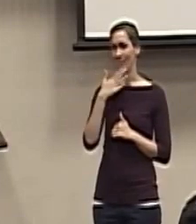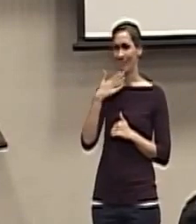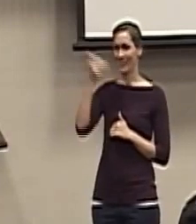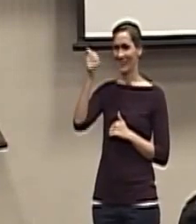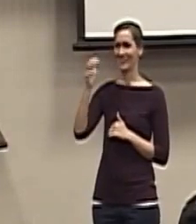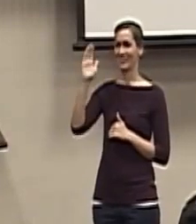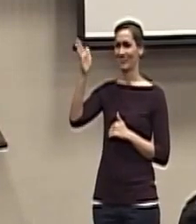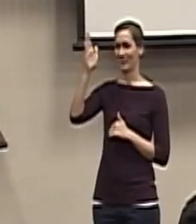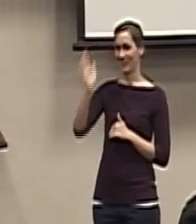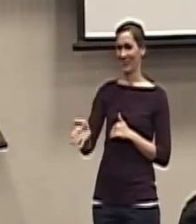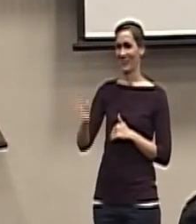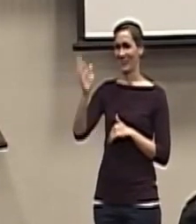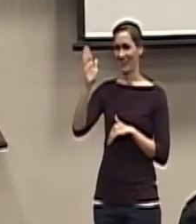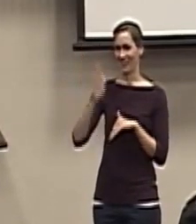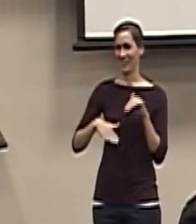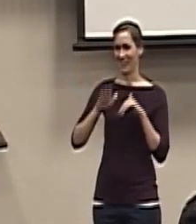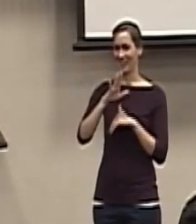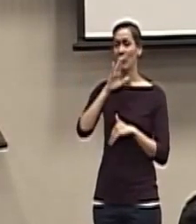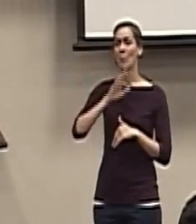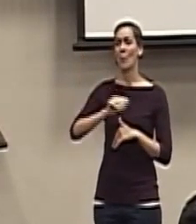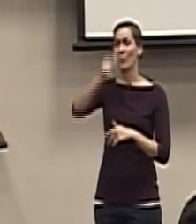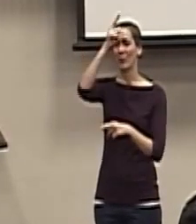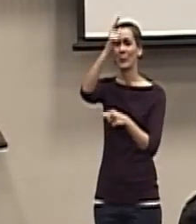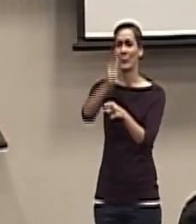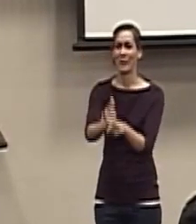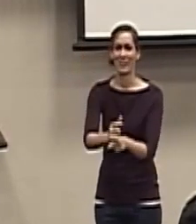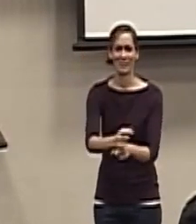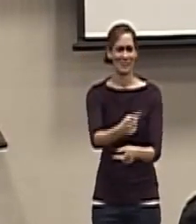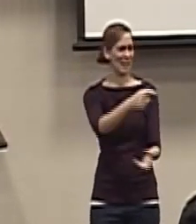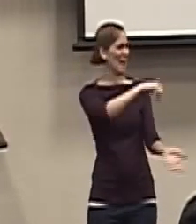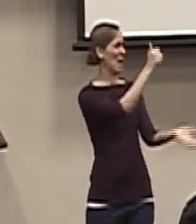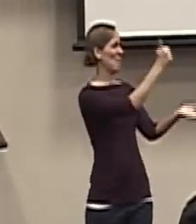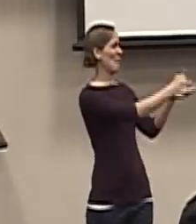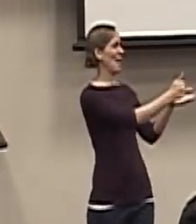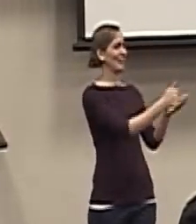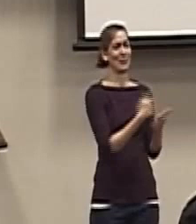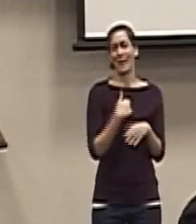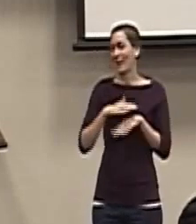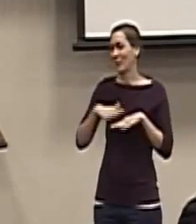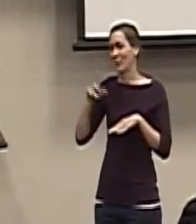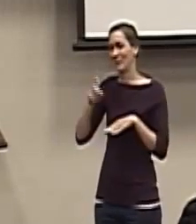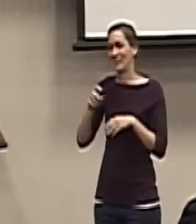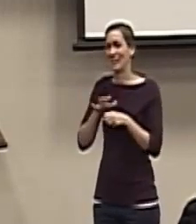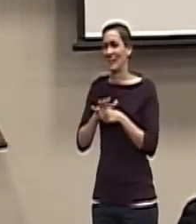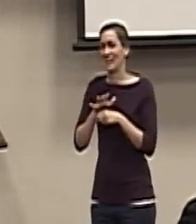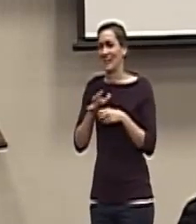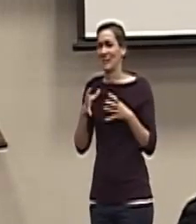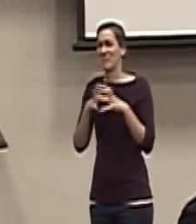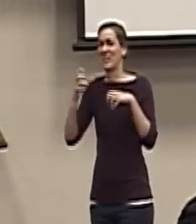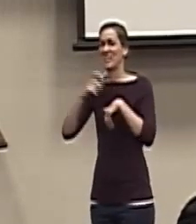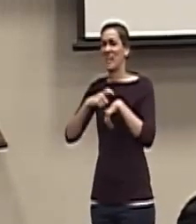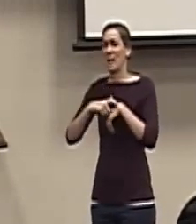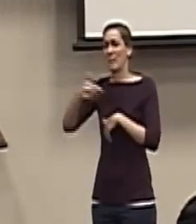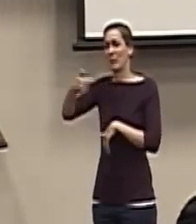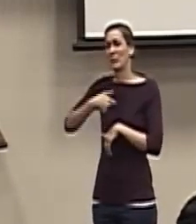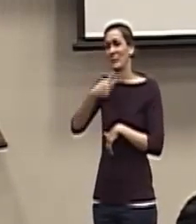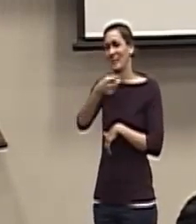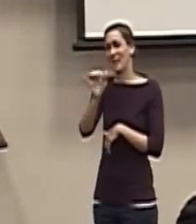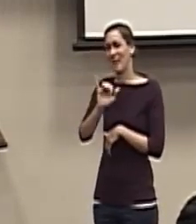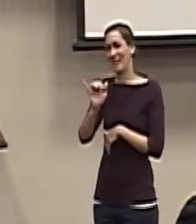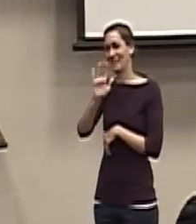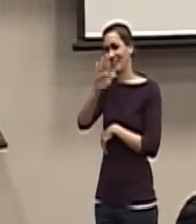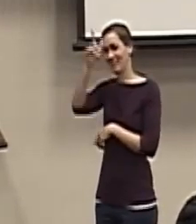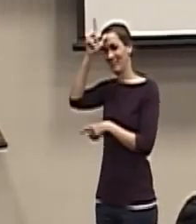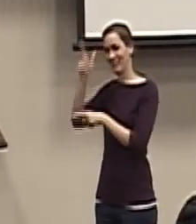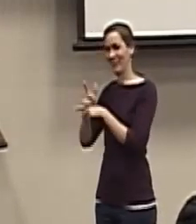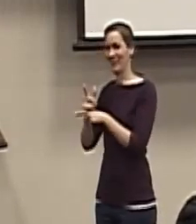speaker than his older brother. And so I'm not going to spend near as much time introducing him as I did Kevin. But Kyle, I love you,